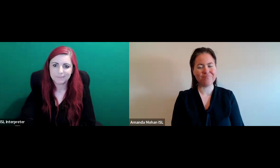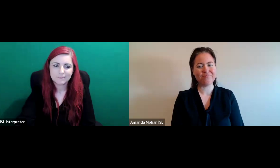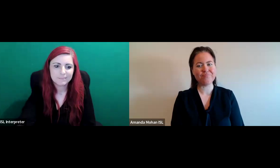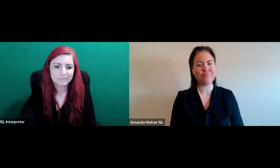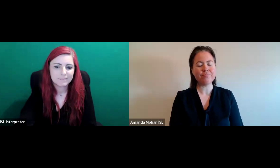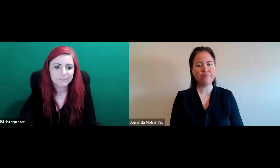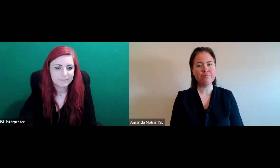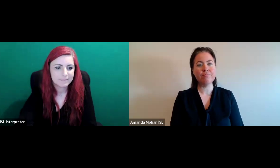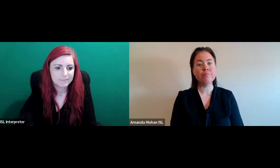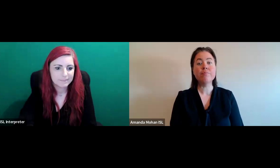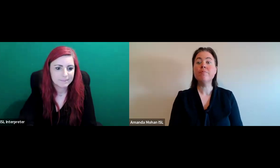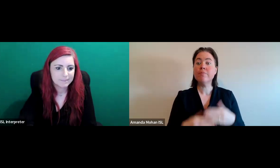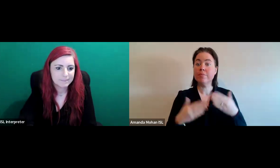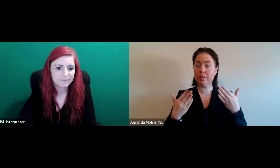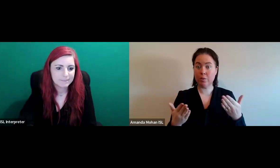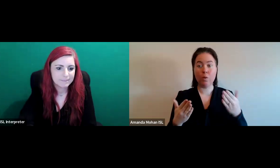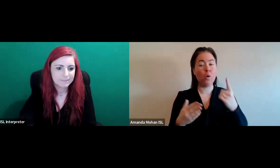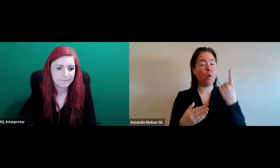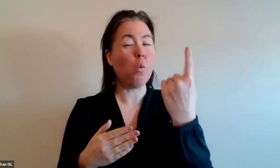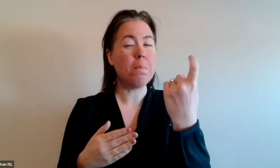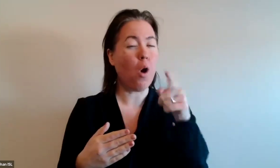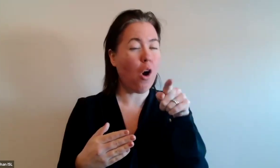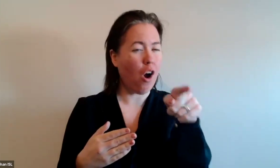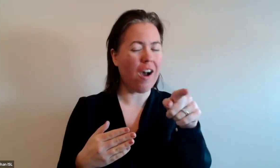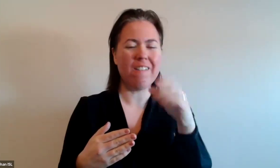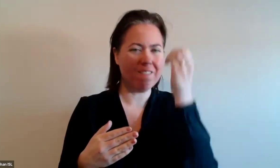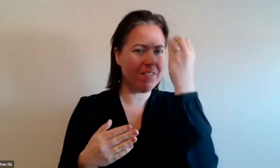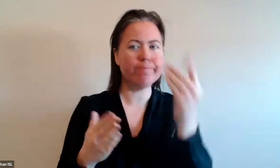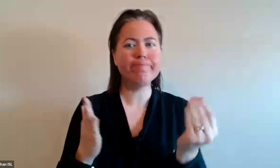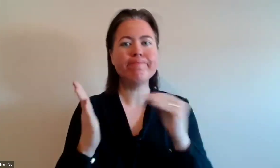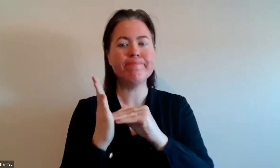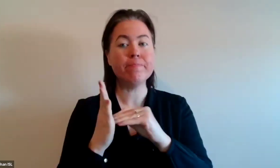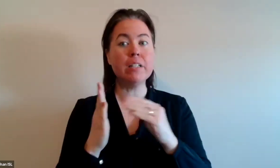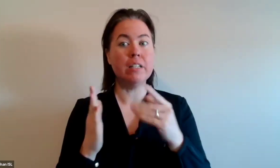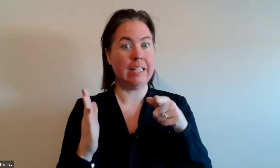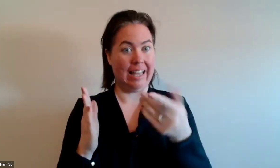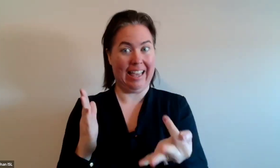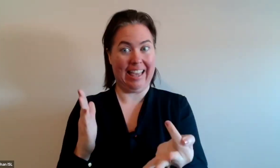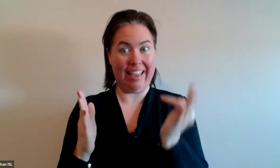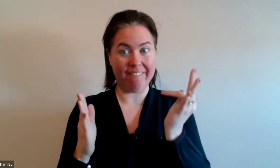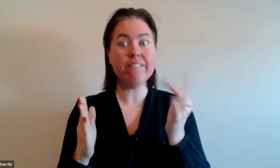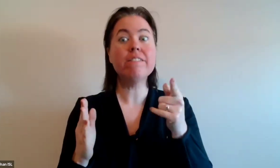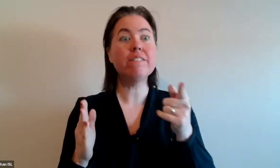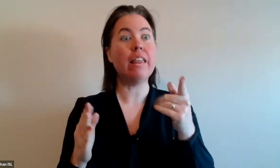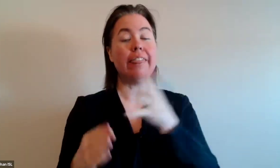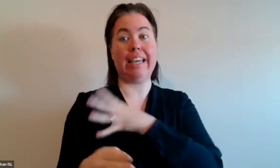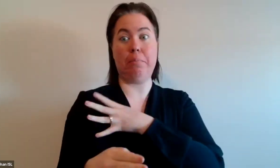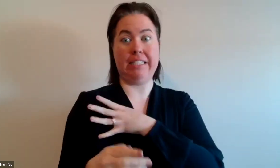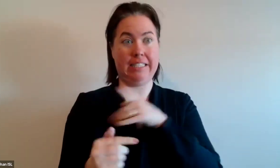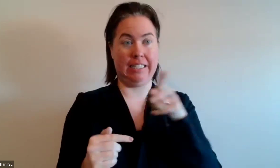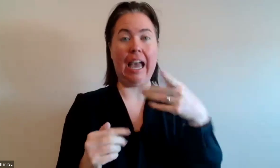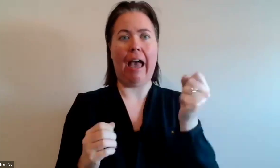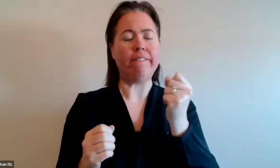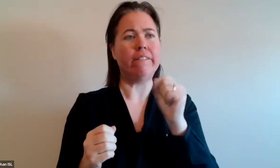So there is actually a follow-up procedure that I didn't put on this slide as well, where if the committee has very serious concerns, it